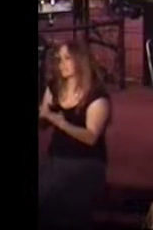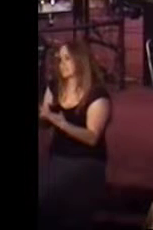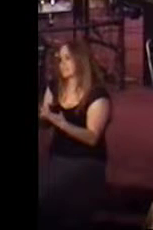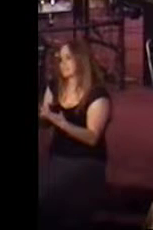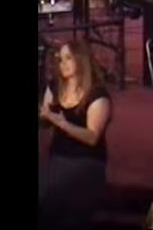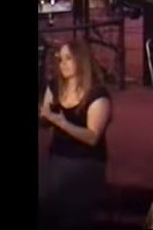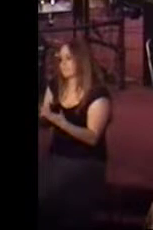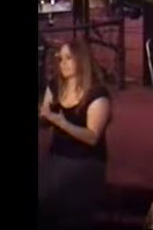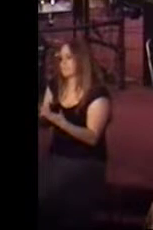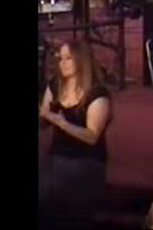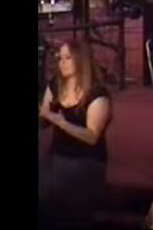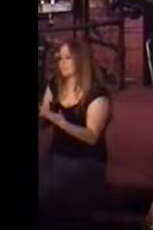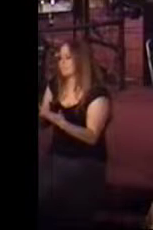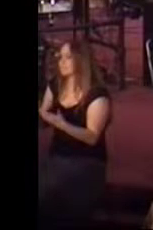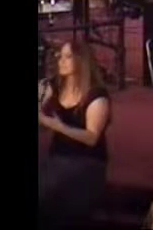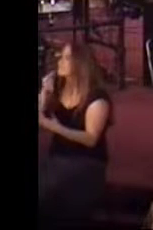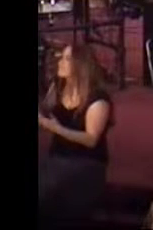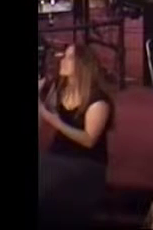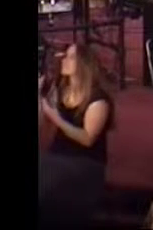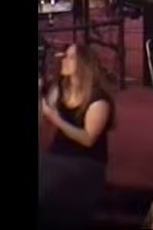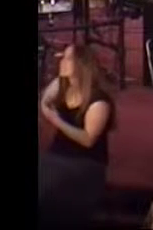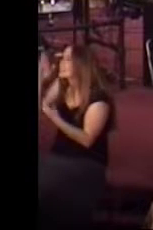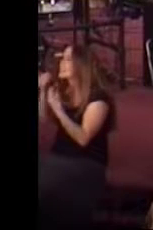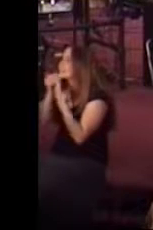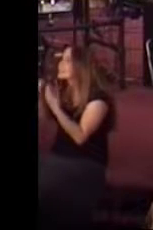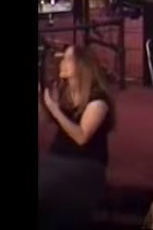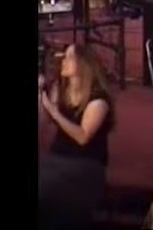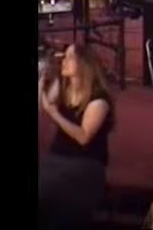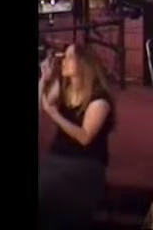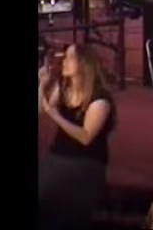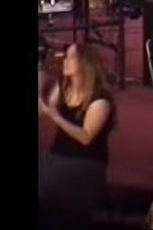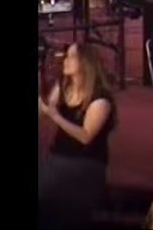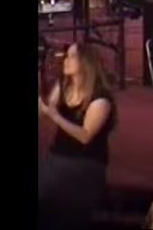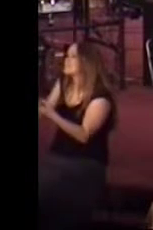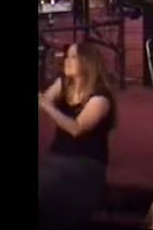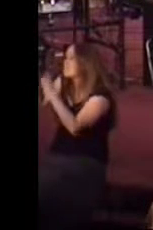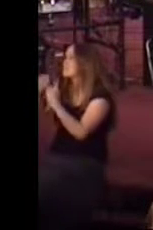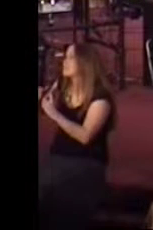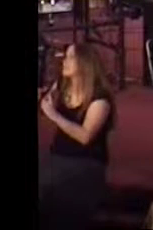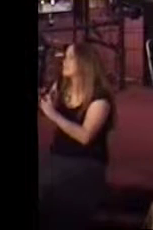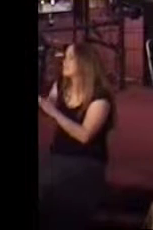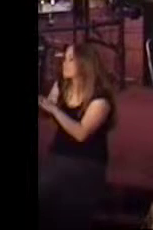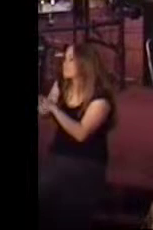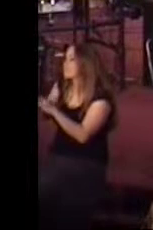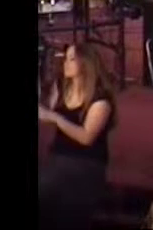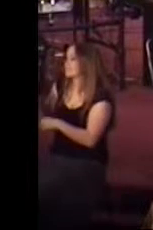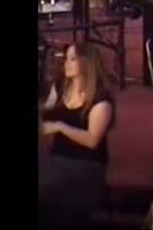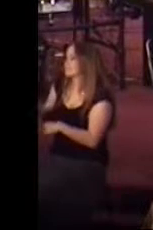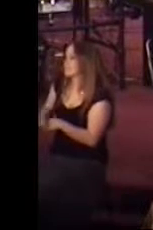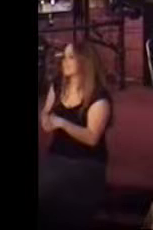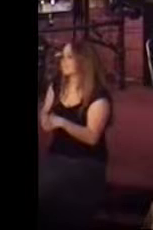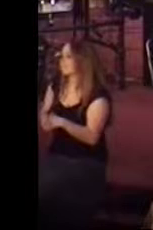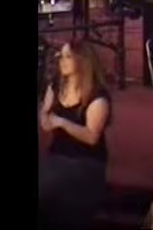and just says, God, thank you for providing for our basic needs.